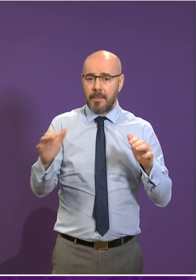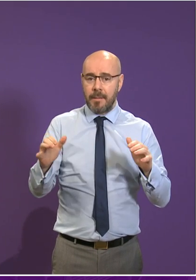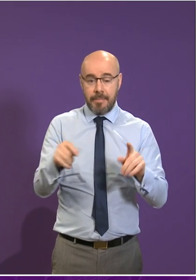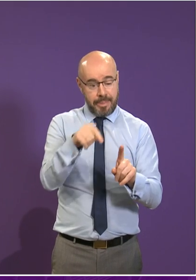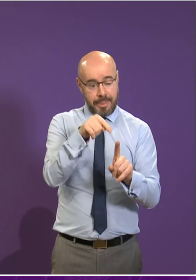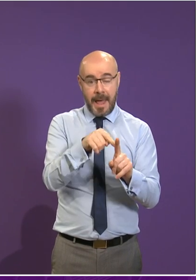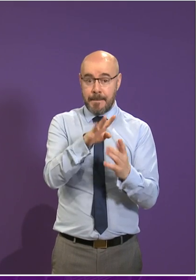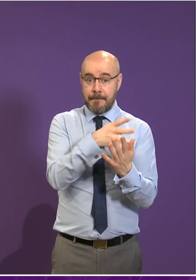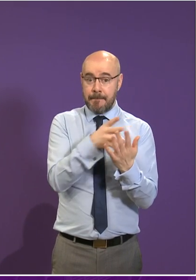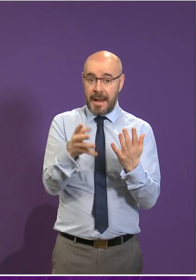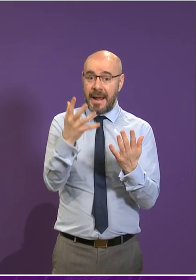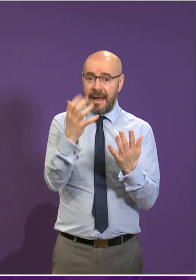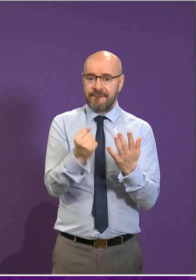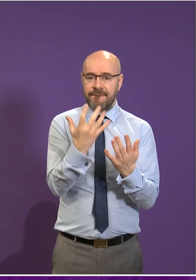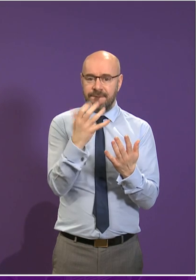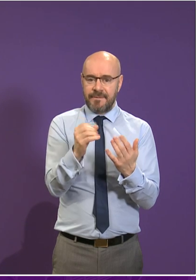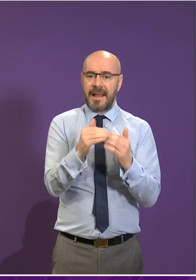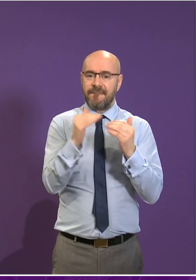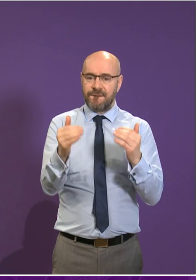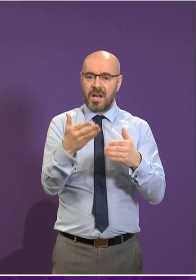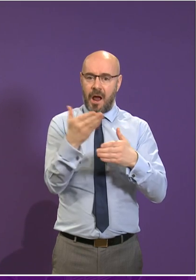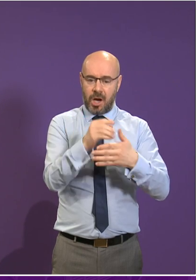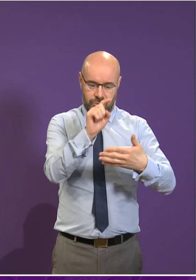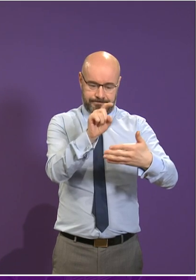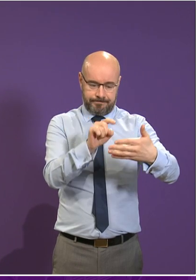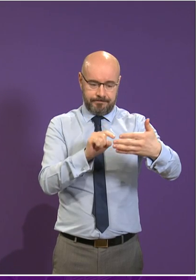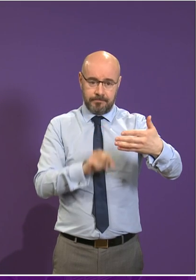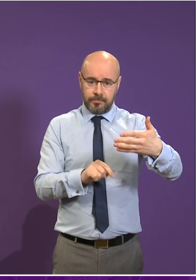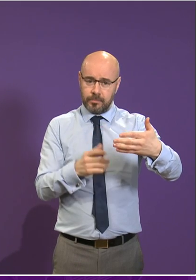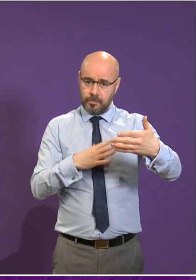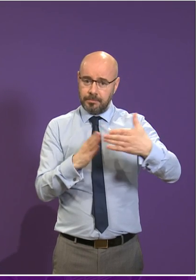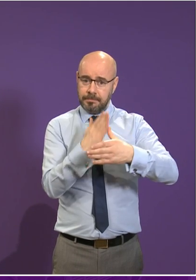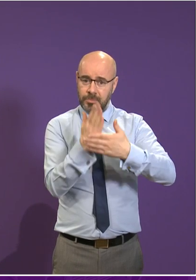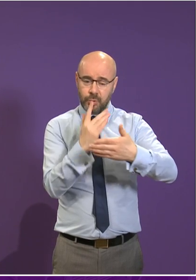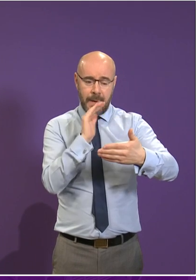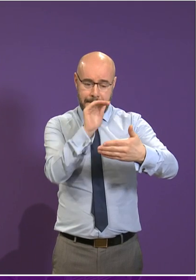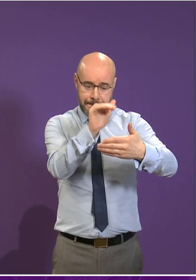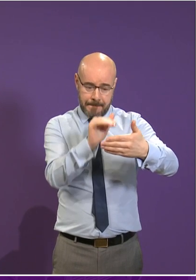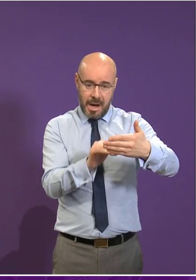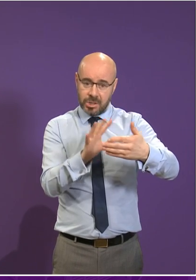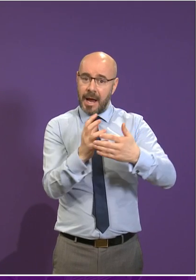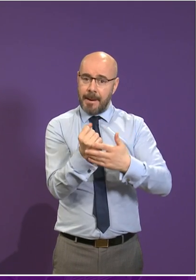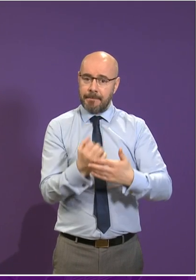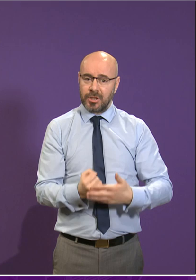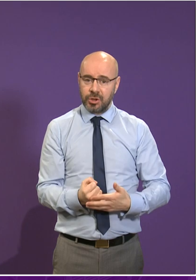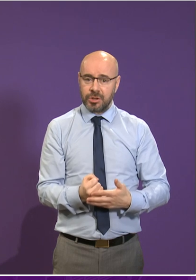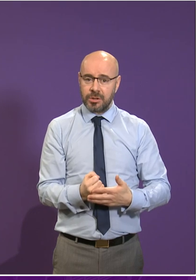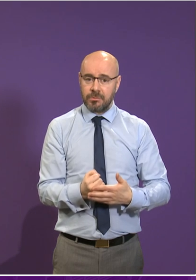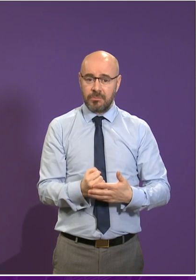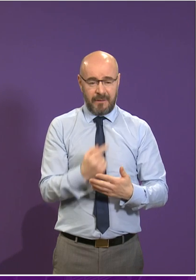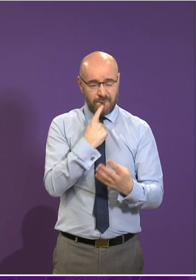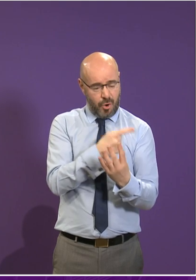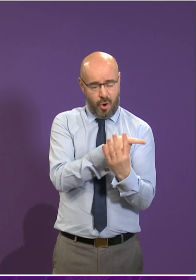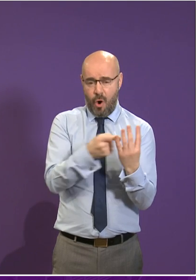is 50 fairness actions for this parliamentary term that will help us meet those ambitions. And again, this ranges right across